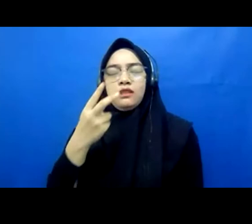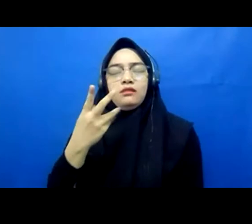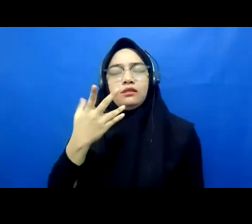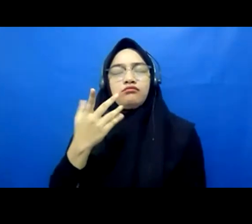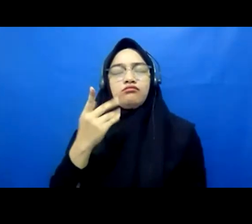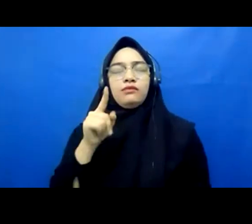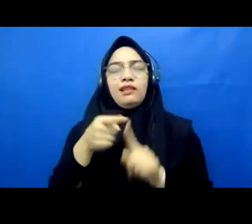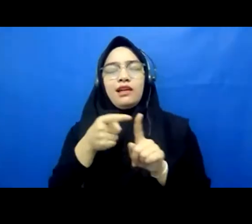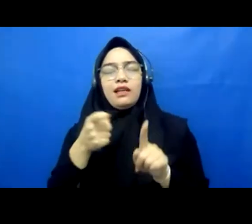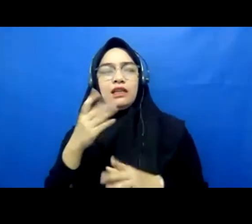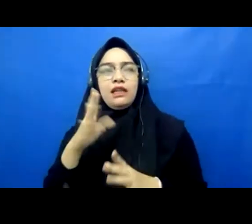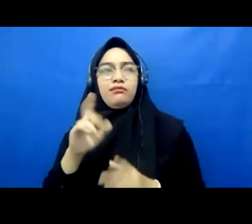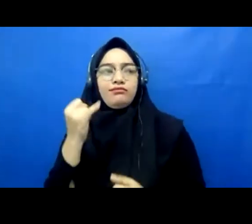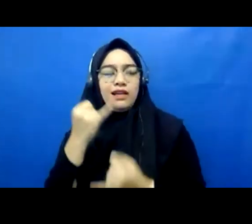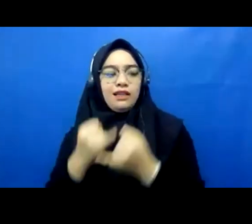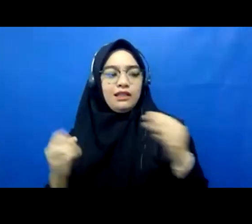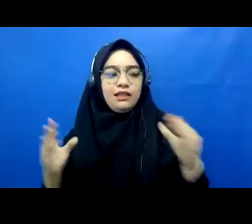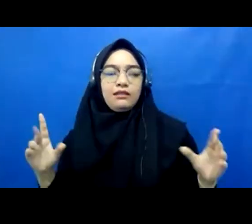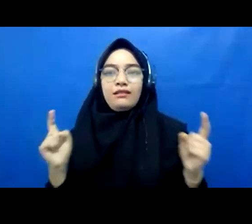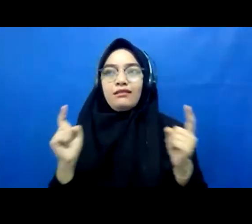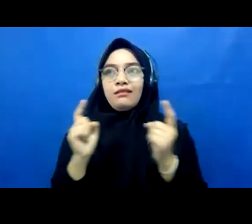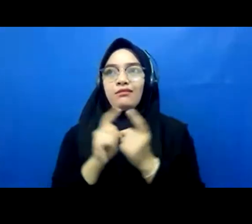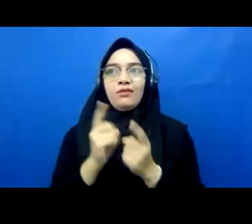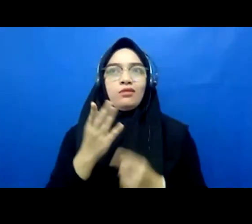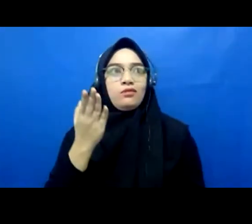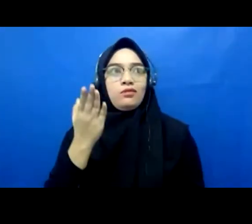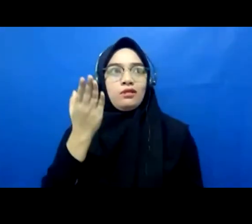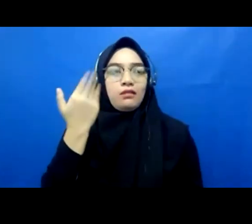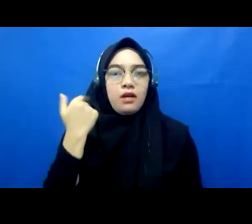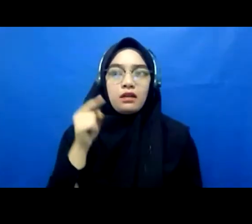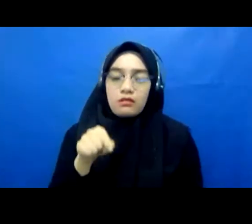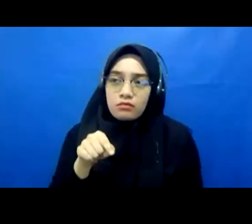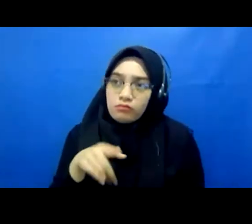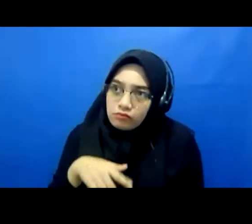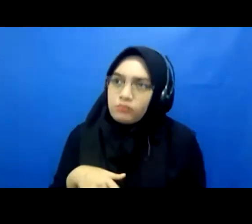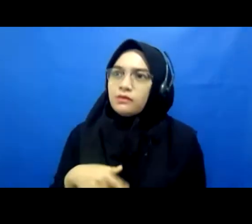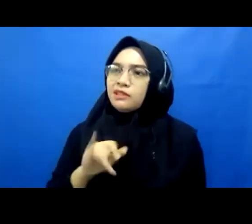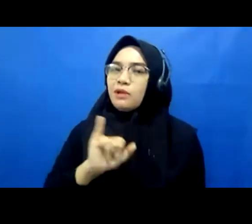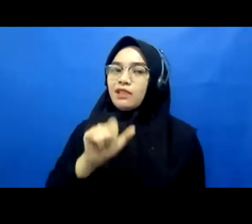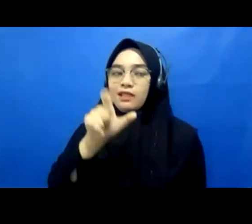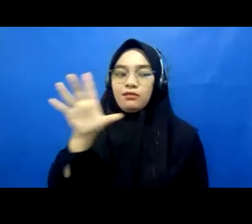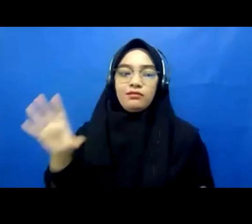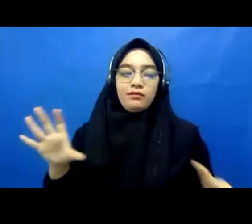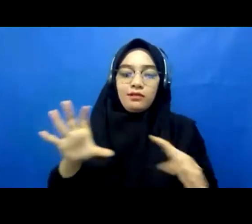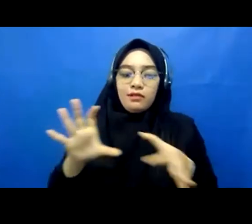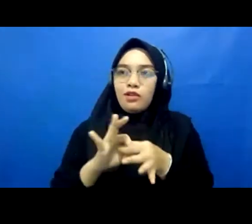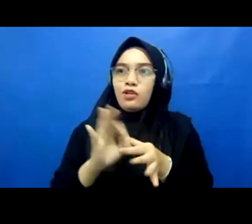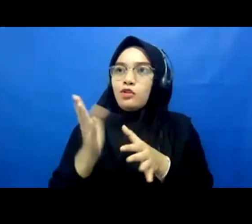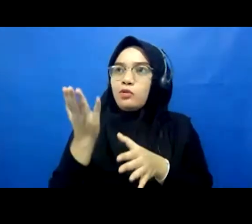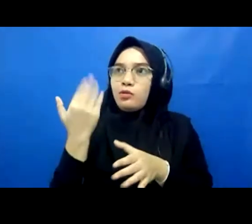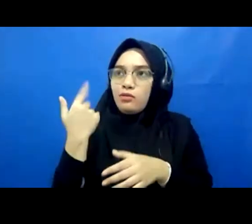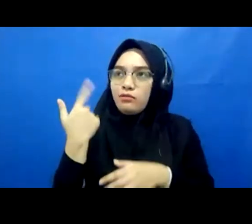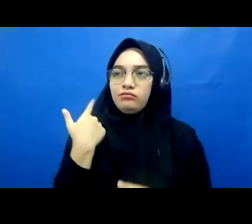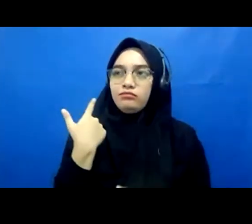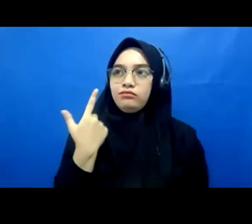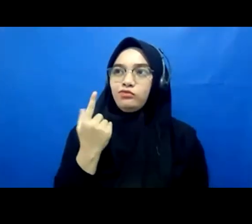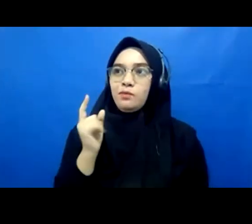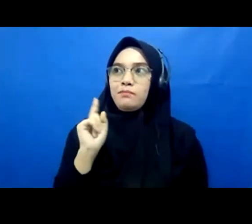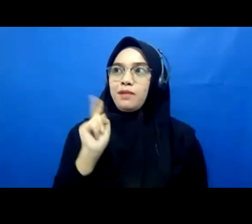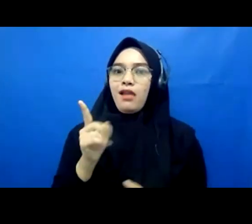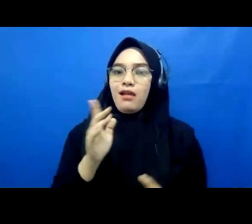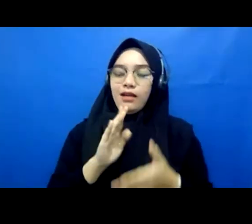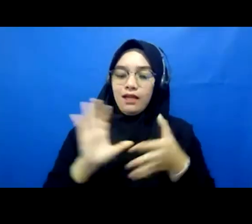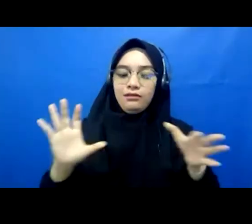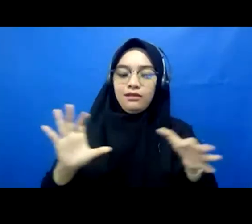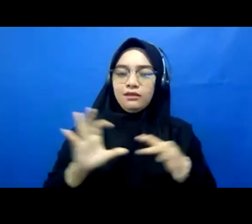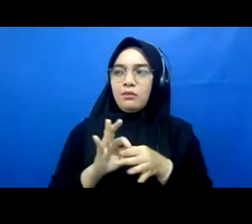on employment partners' faces. Oh, you're still here and through a pandemic. Oh, and you're still sustainable and you're still